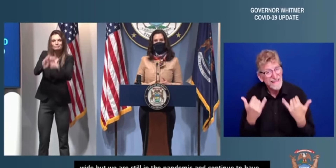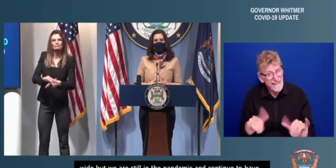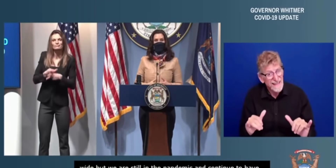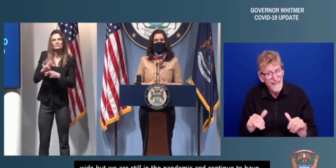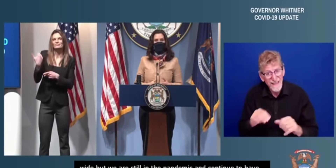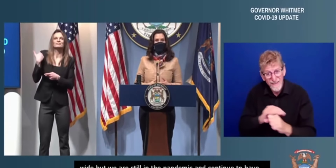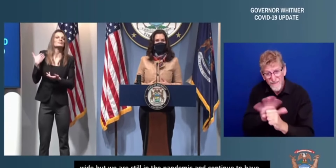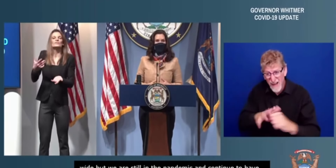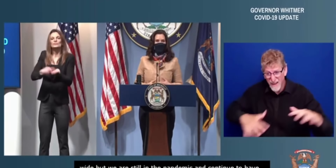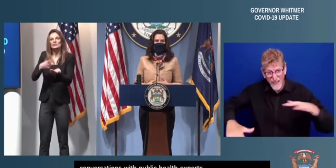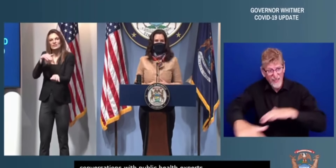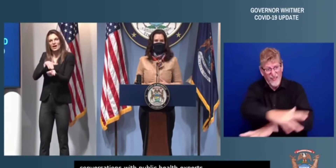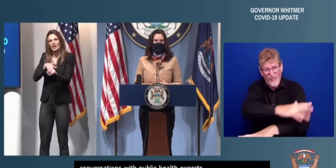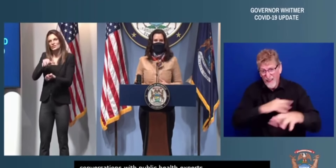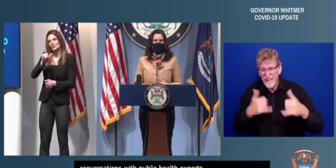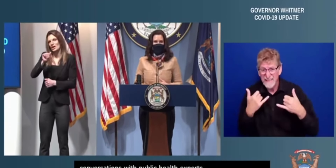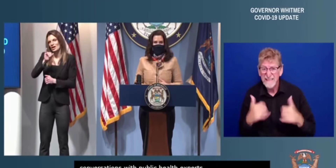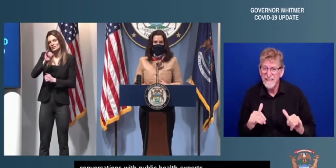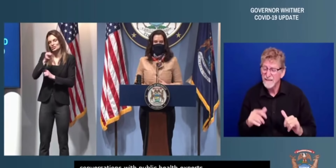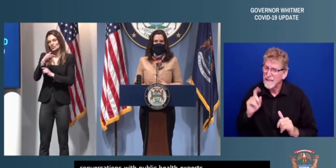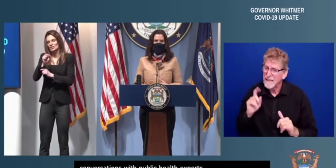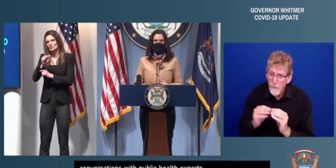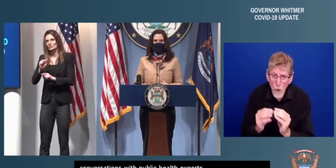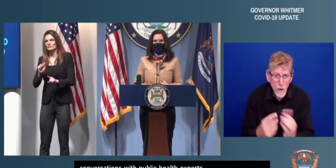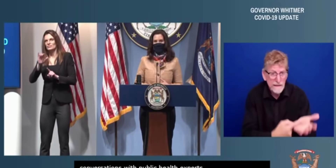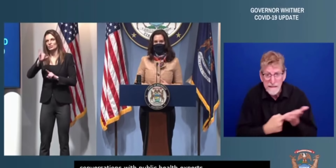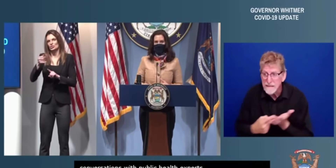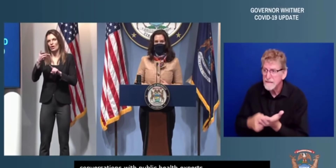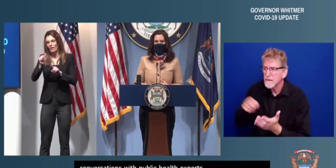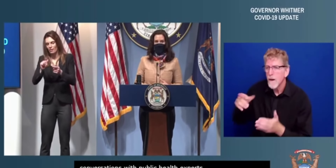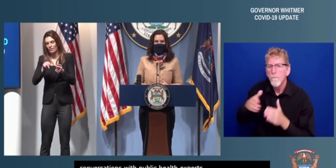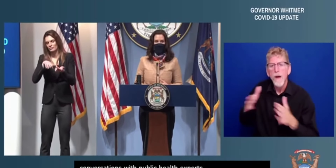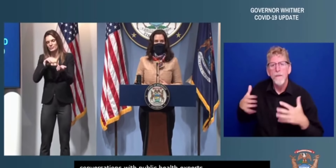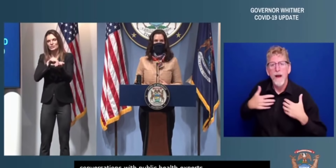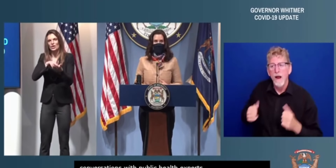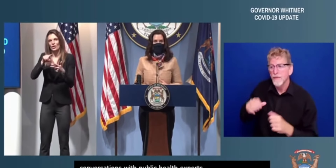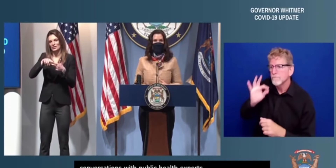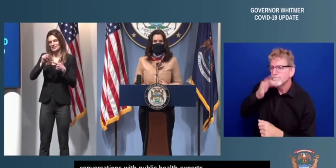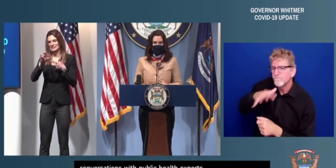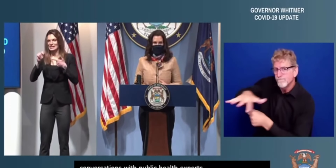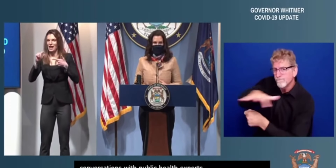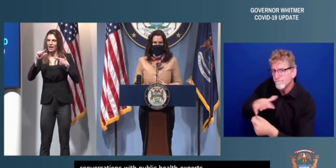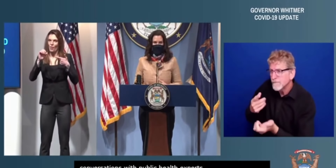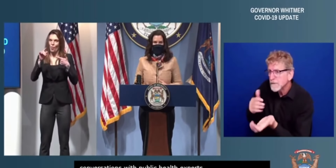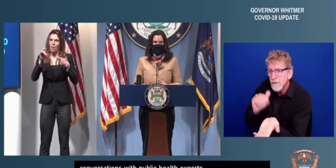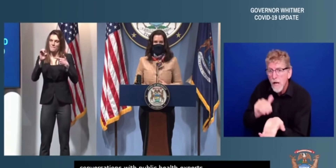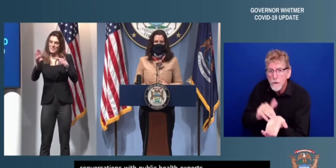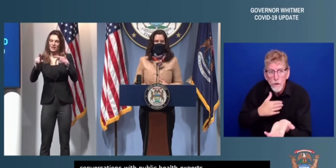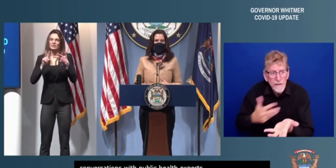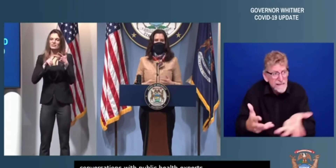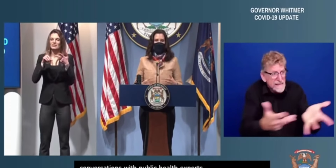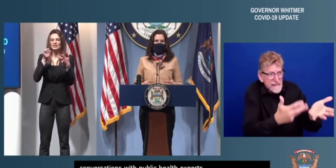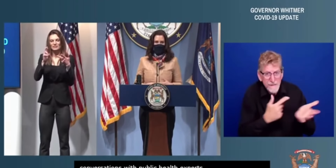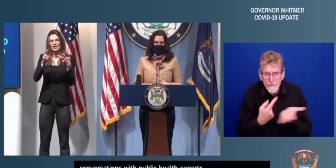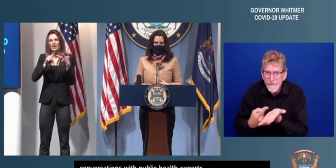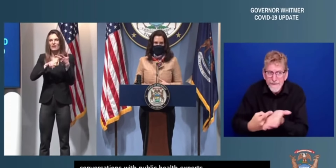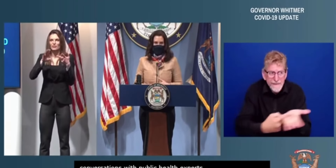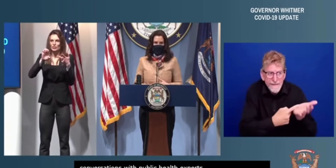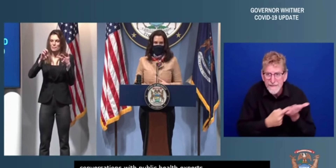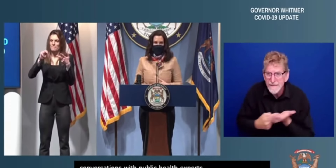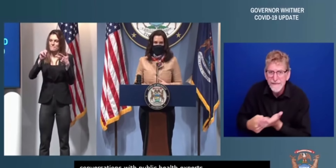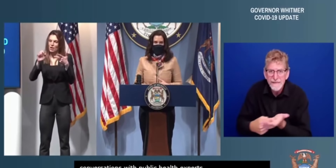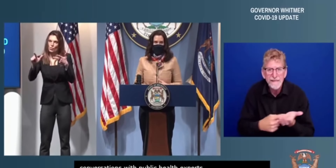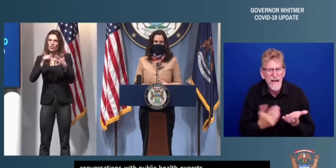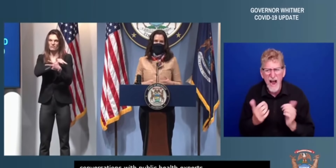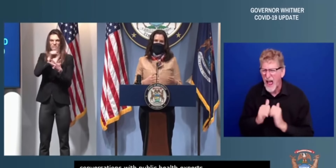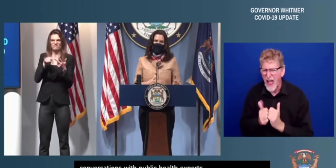Drs. Ashish Jha, Dr. Scott Gottlieb, Dr. Zika Manuel, and Dr. Josh Sharfstein. We talk every couple of months to